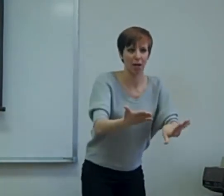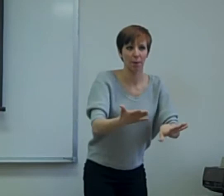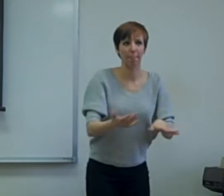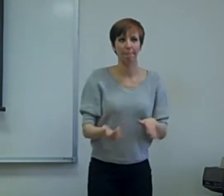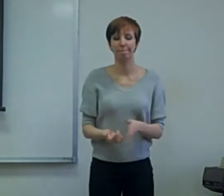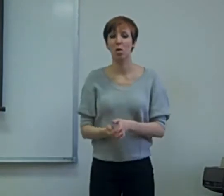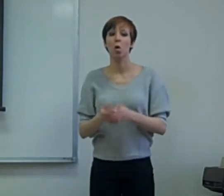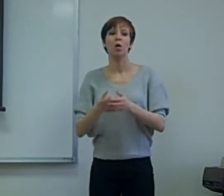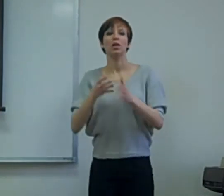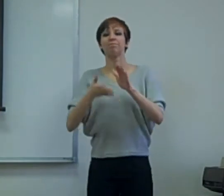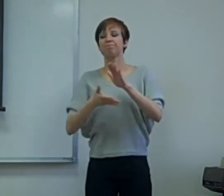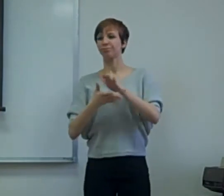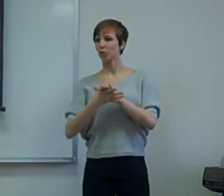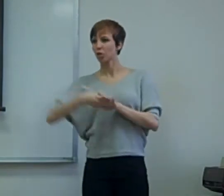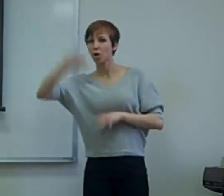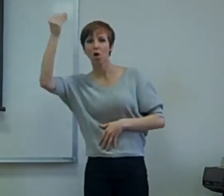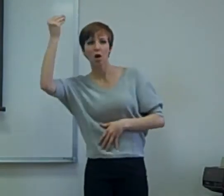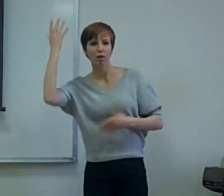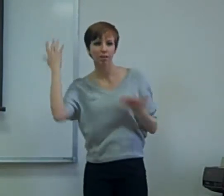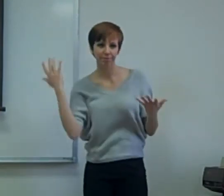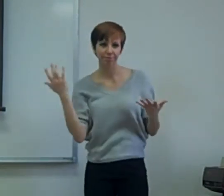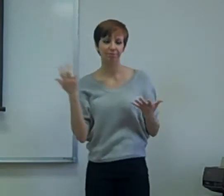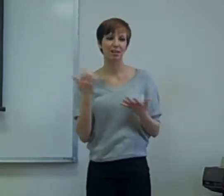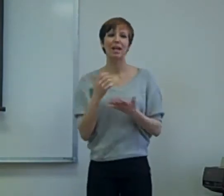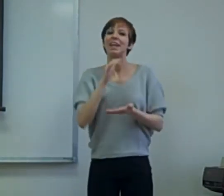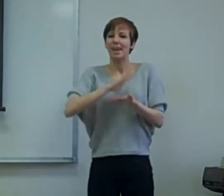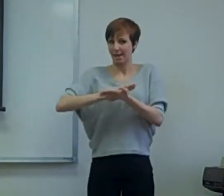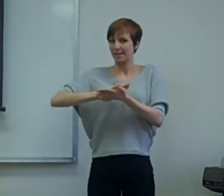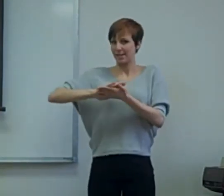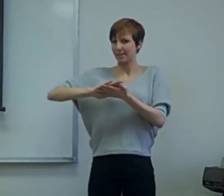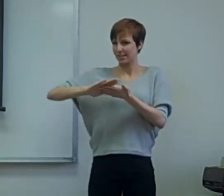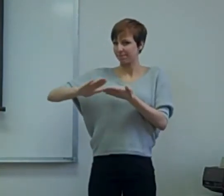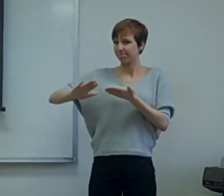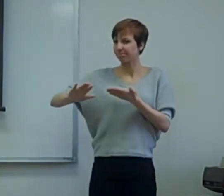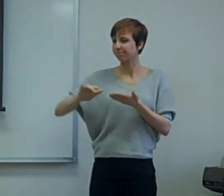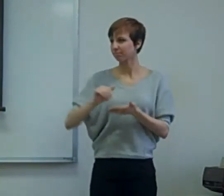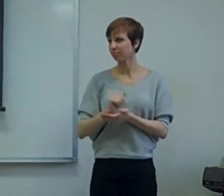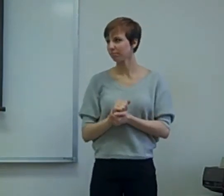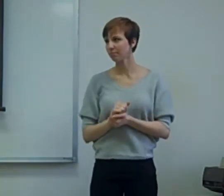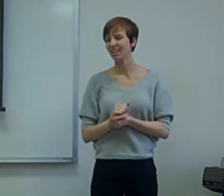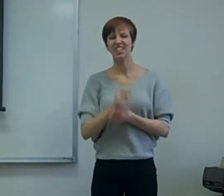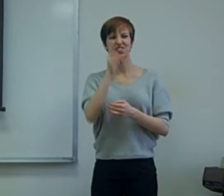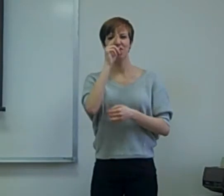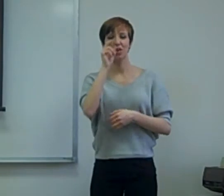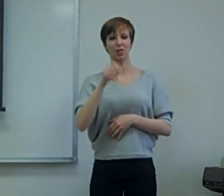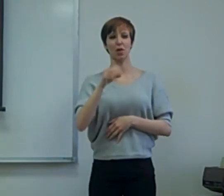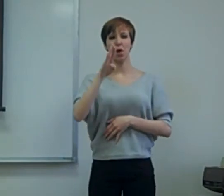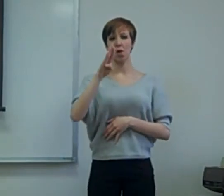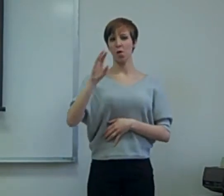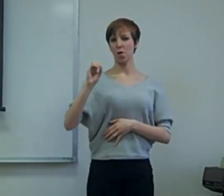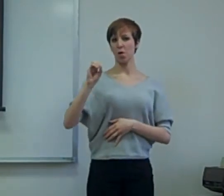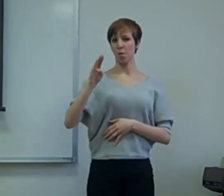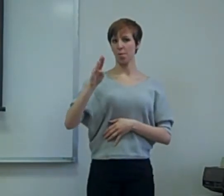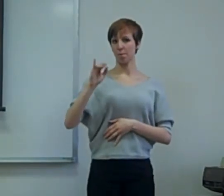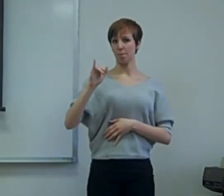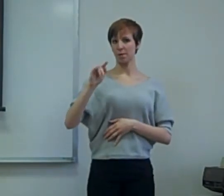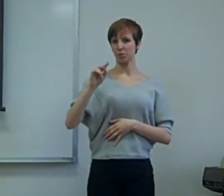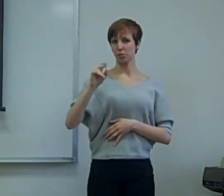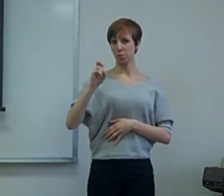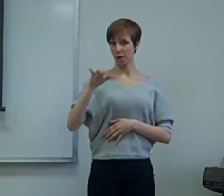Gone. Gone, yeah. You know what's really great is to read the obituaries. I know it sounds like a horrible thing to do, doesn't it? But, you know,